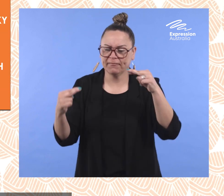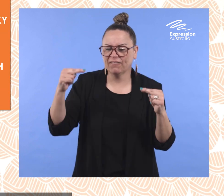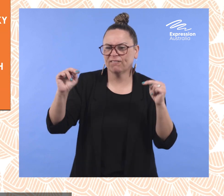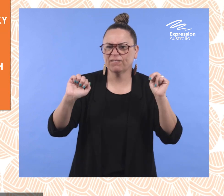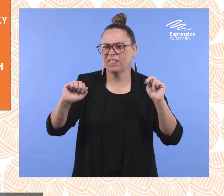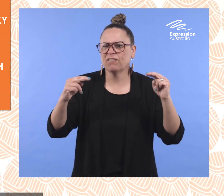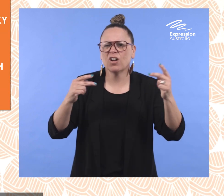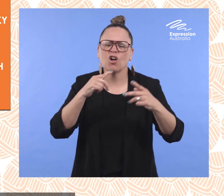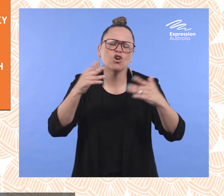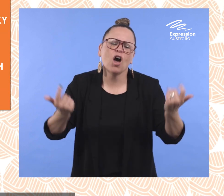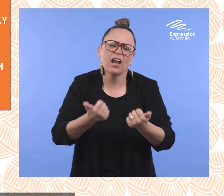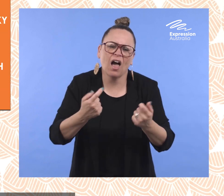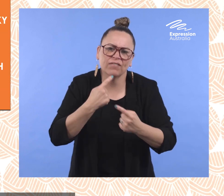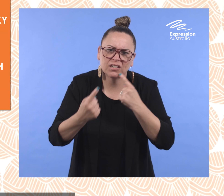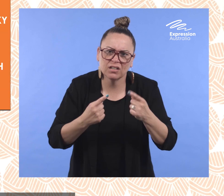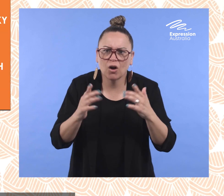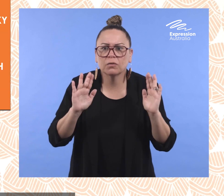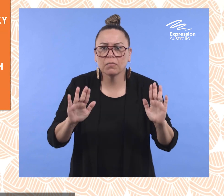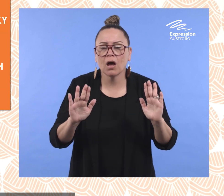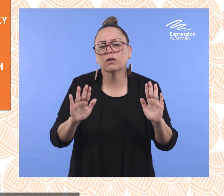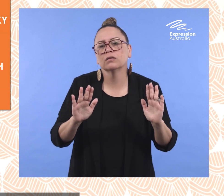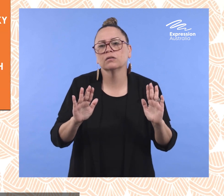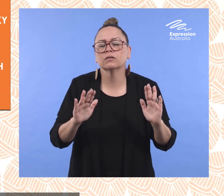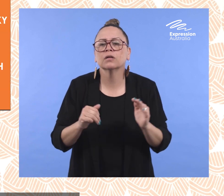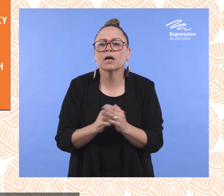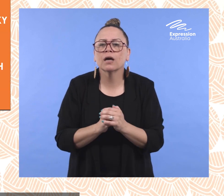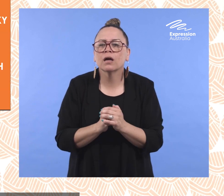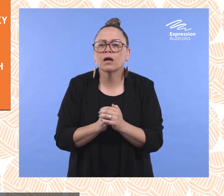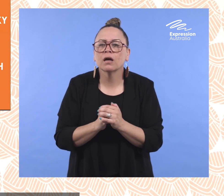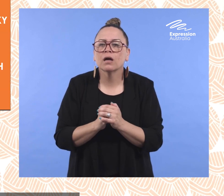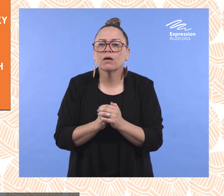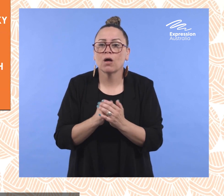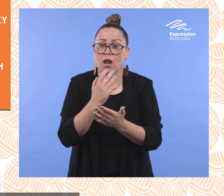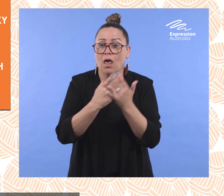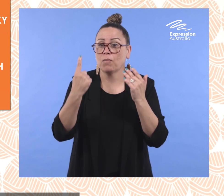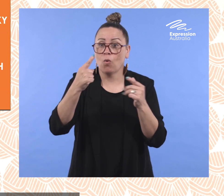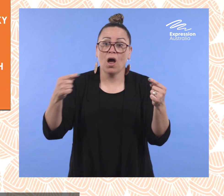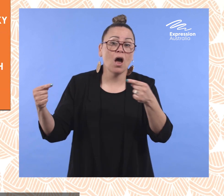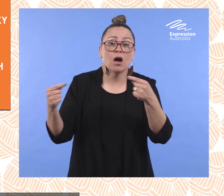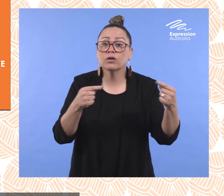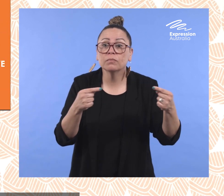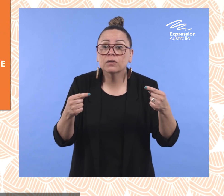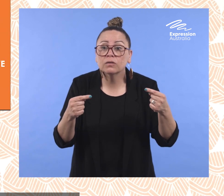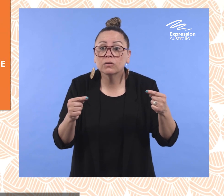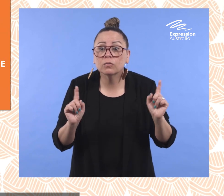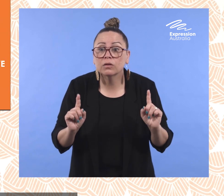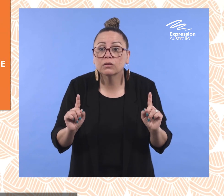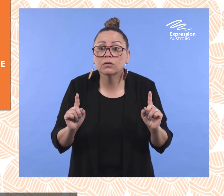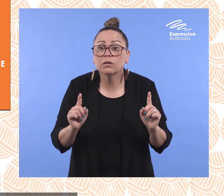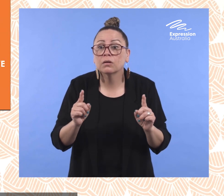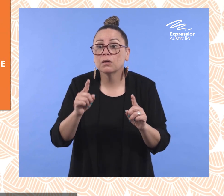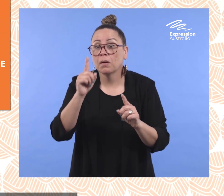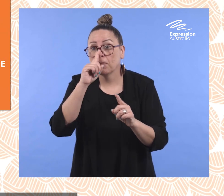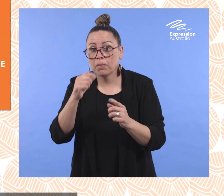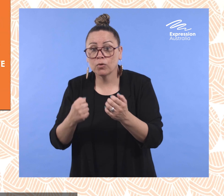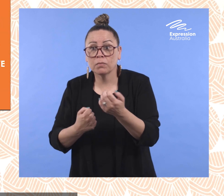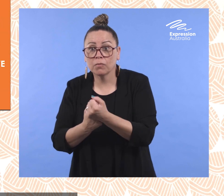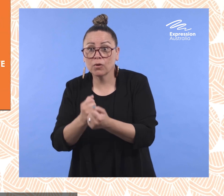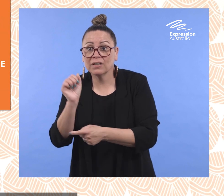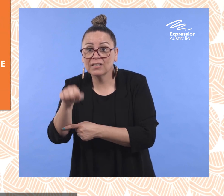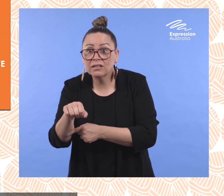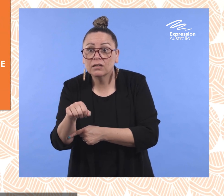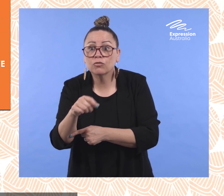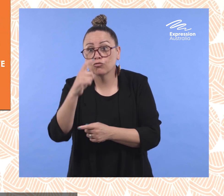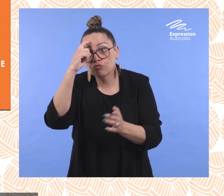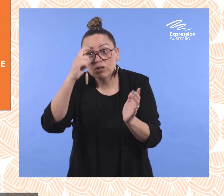And not enough detail we'll talk to in a moment. And the main arguments for the support for the